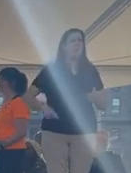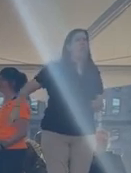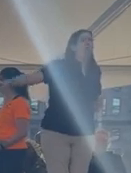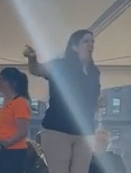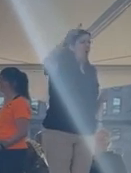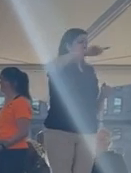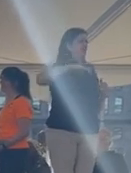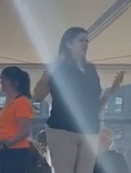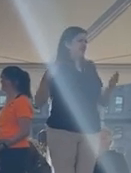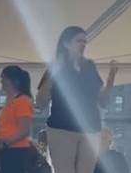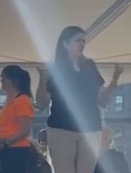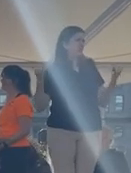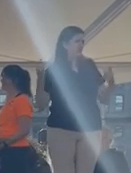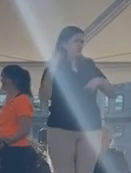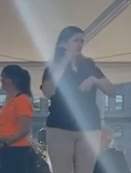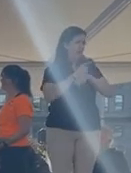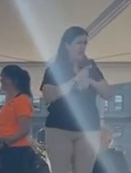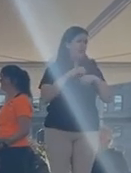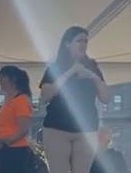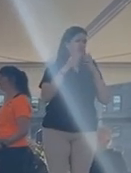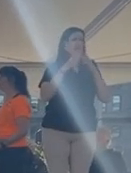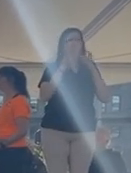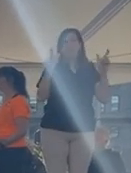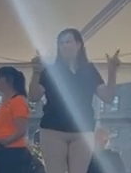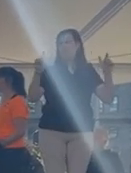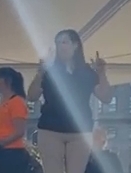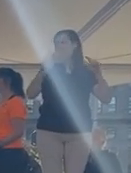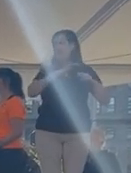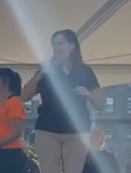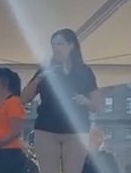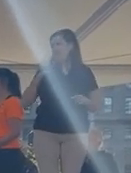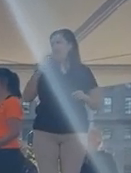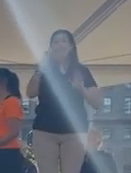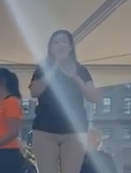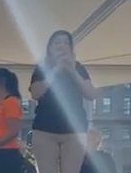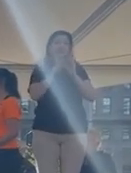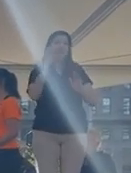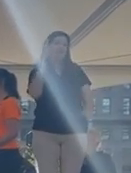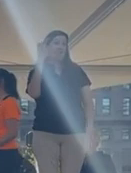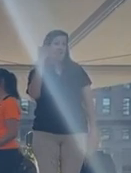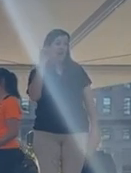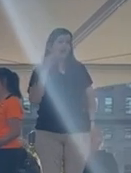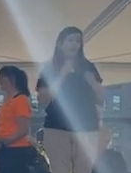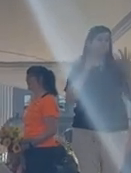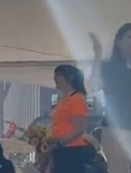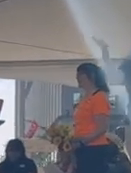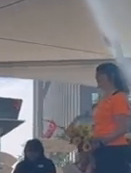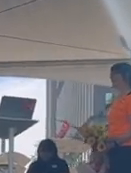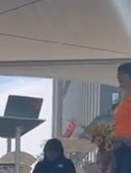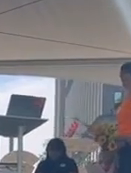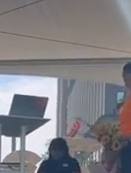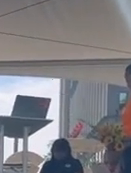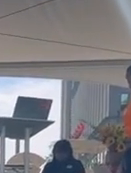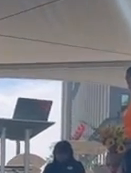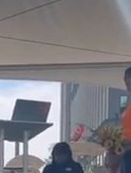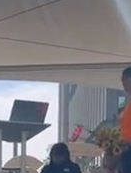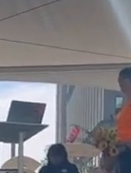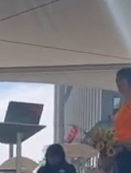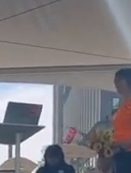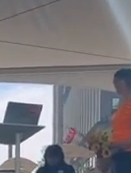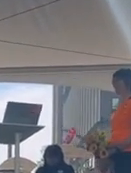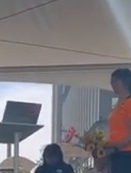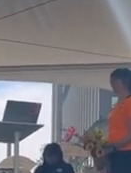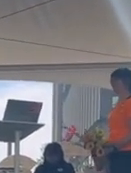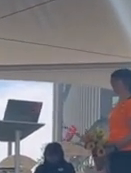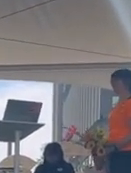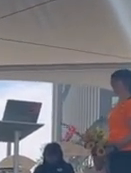us who are here today in Greater Cleveland, in the state of Ohio, and beyond in terms of disability rights